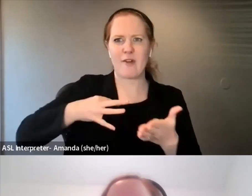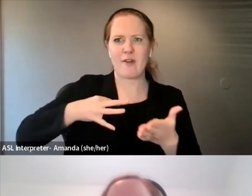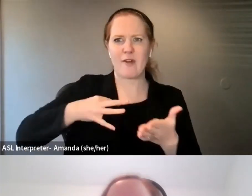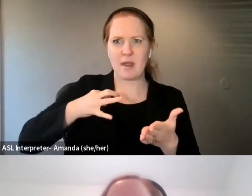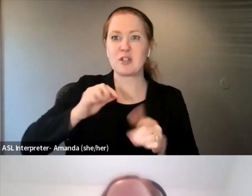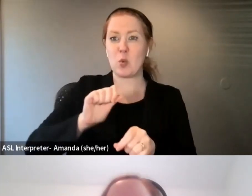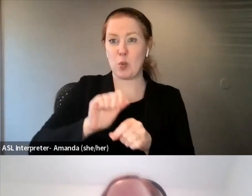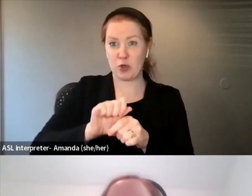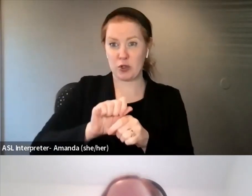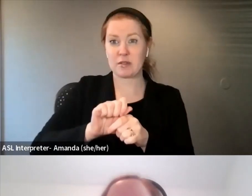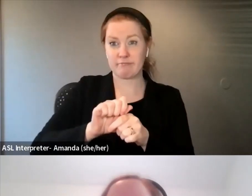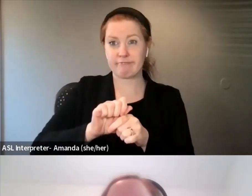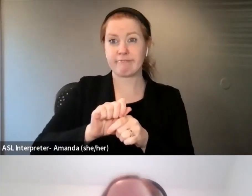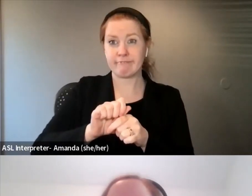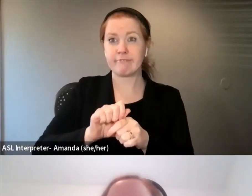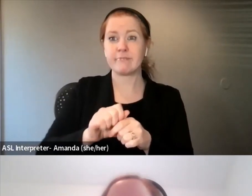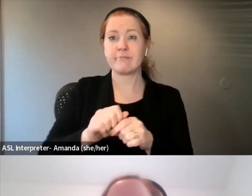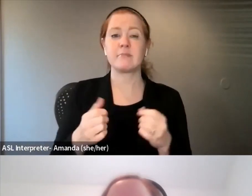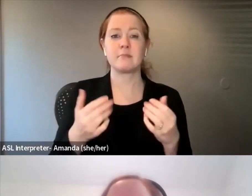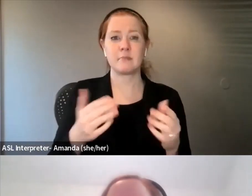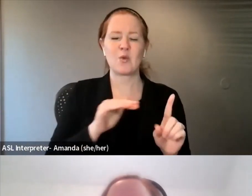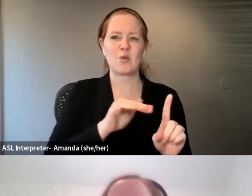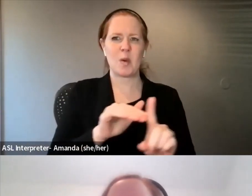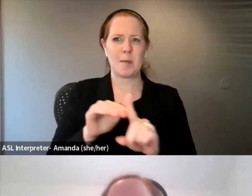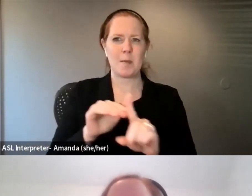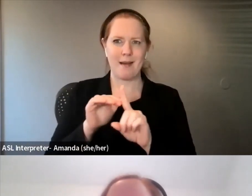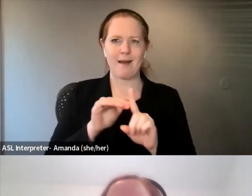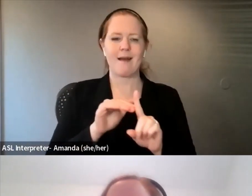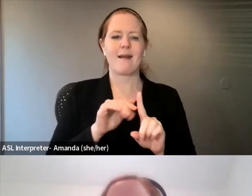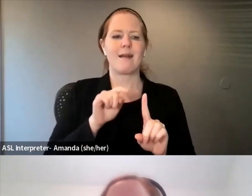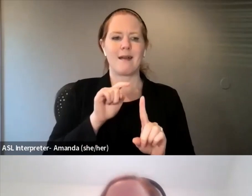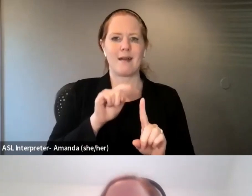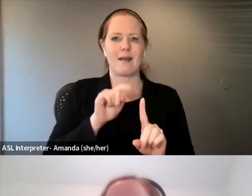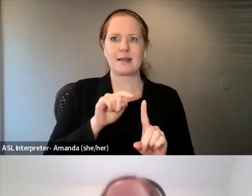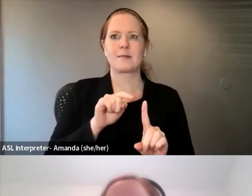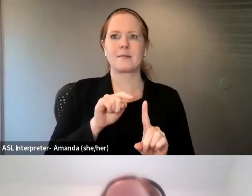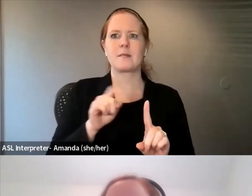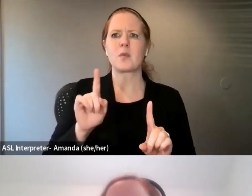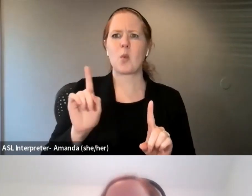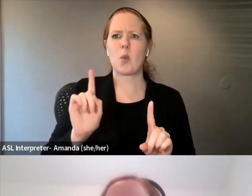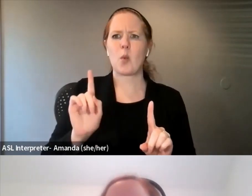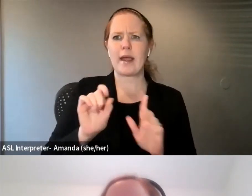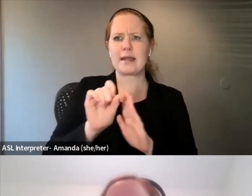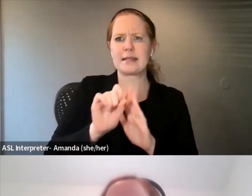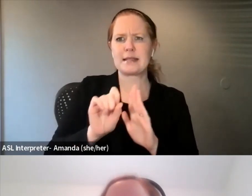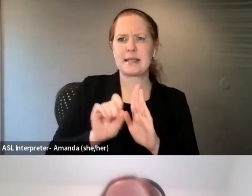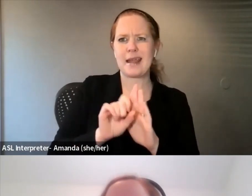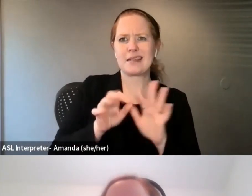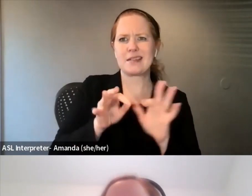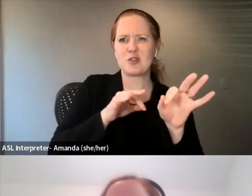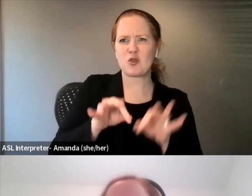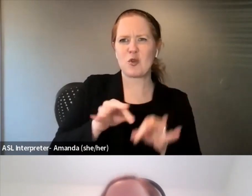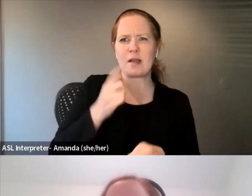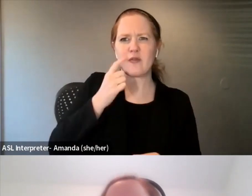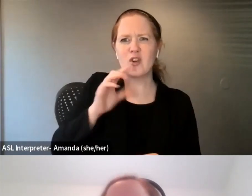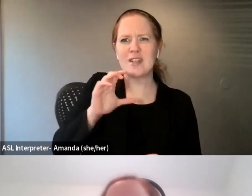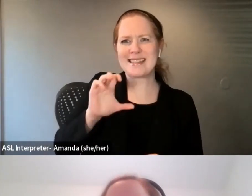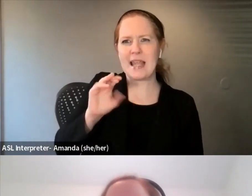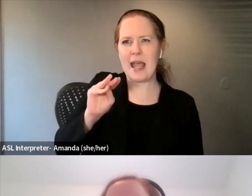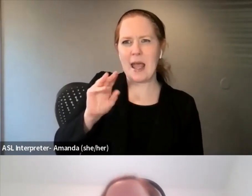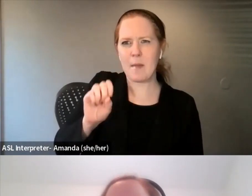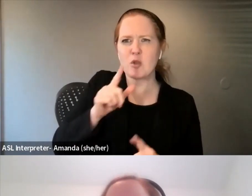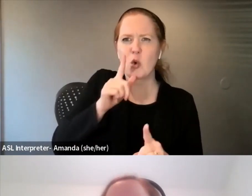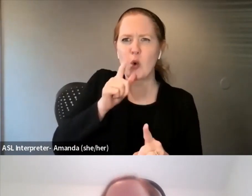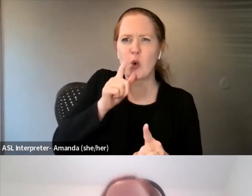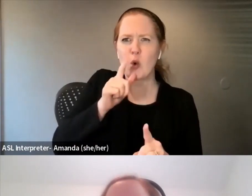works. So just to remind you, it's where states describe for CMS who they're going to